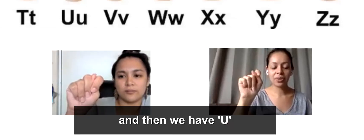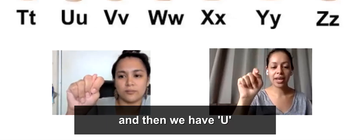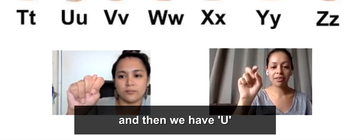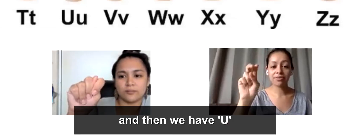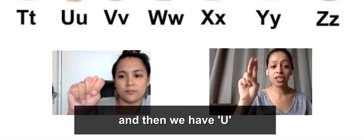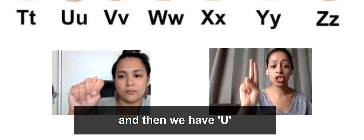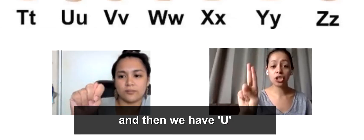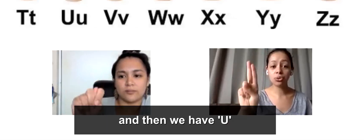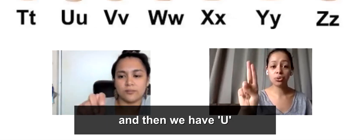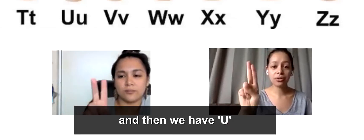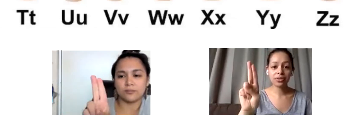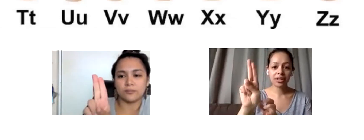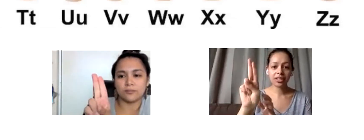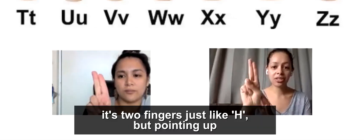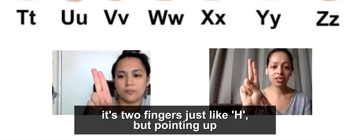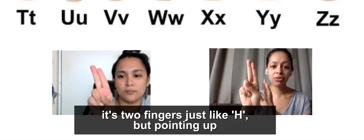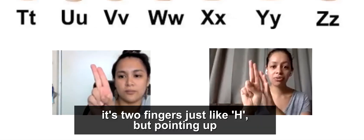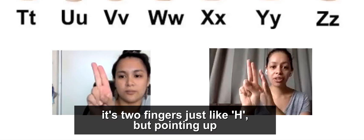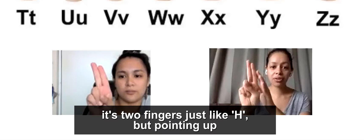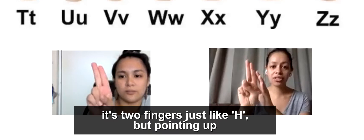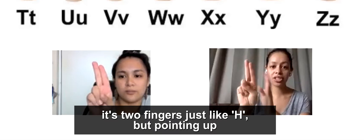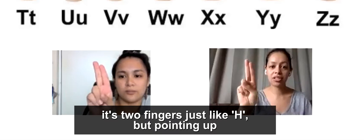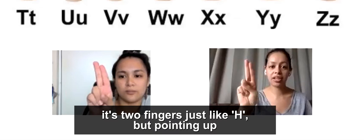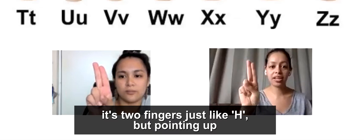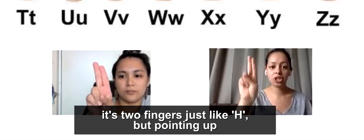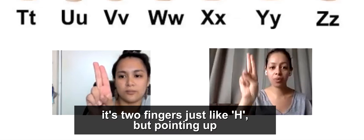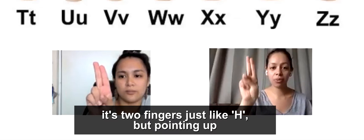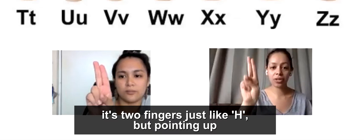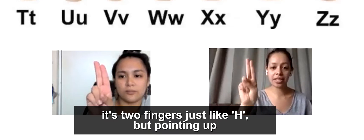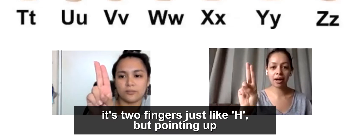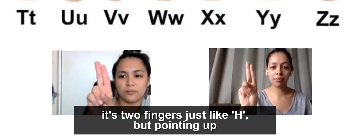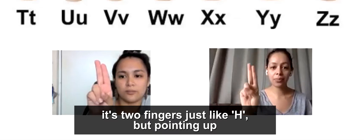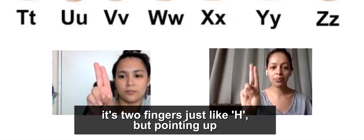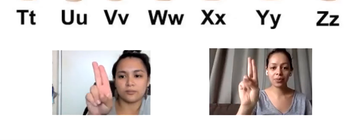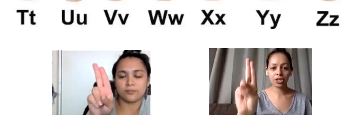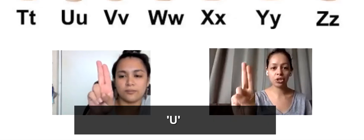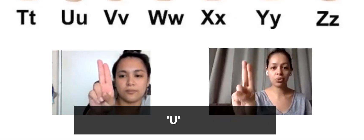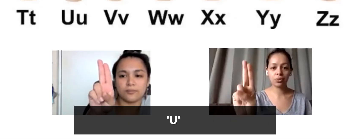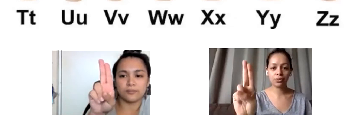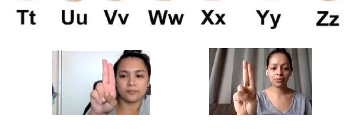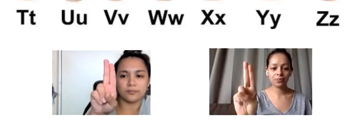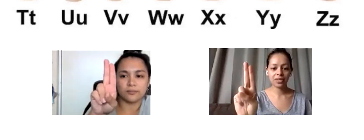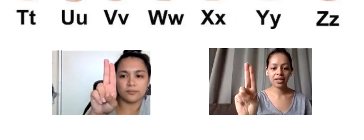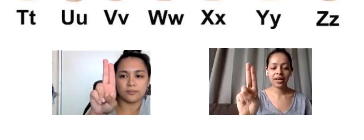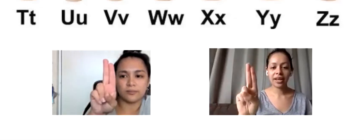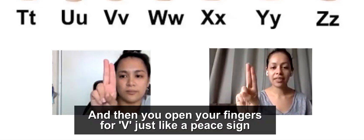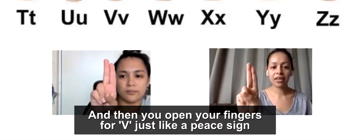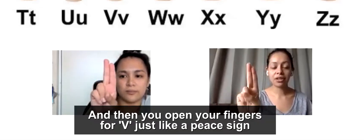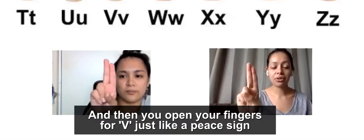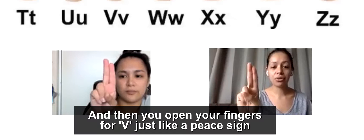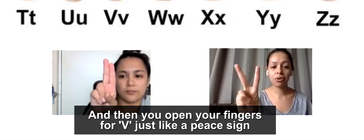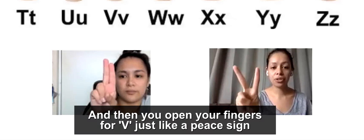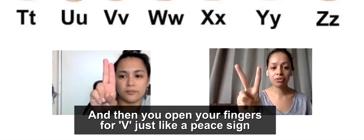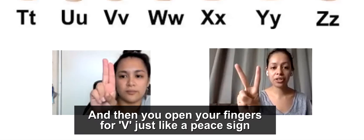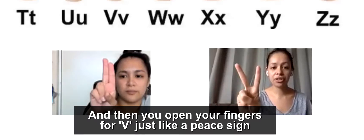And then we have U. It's 2 fingers, just like H, but pointing up, U. And